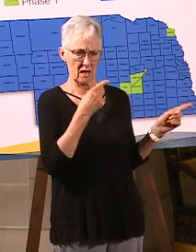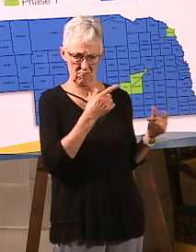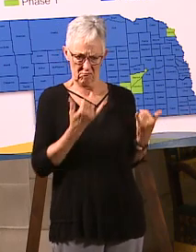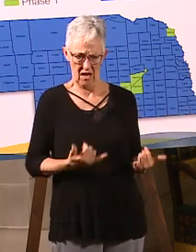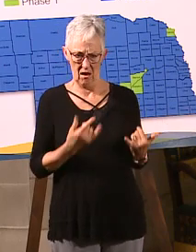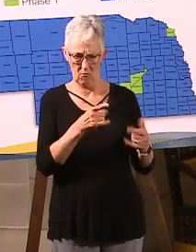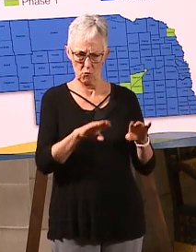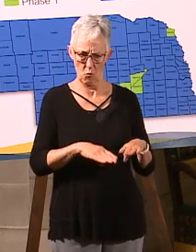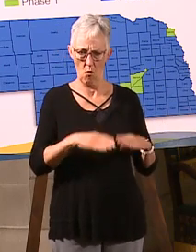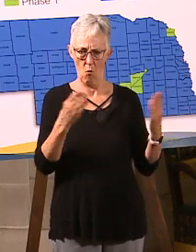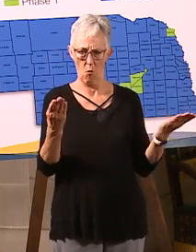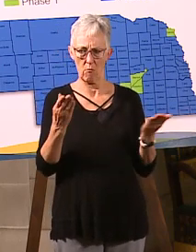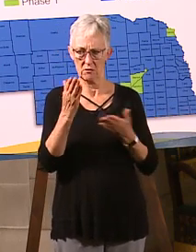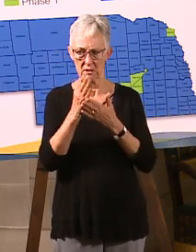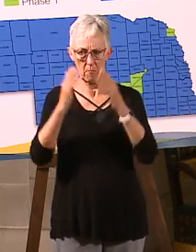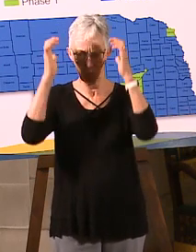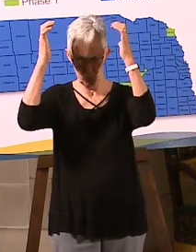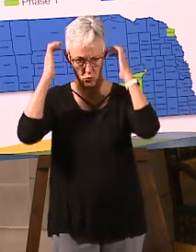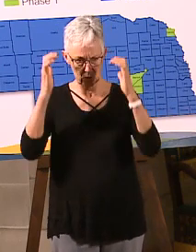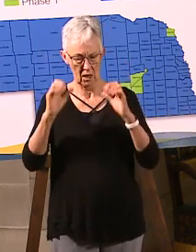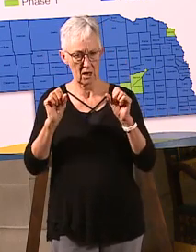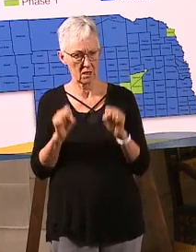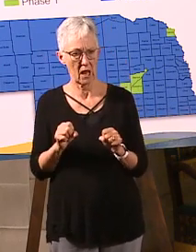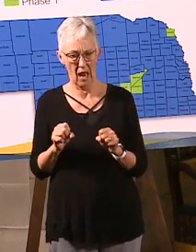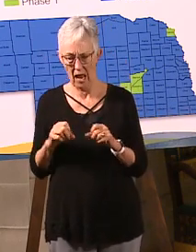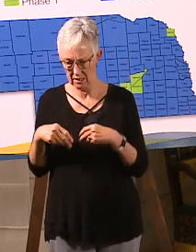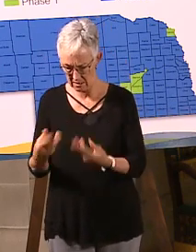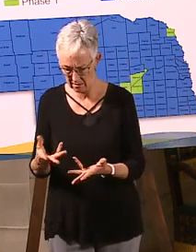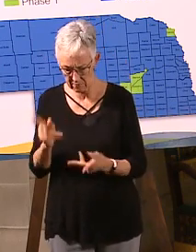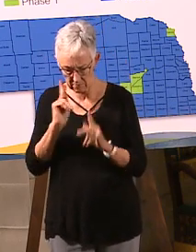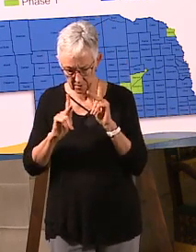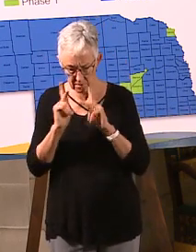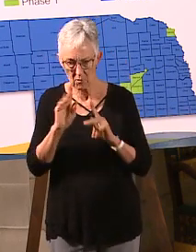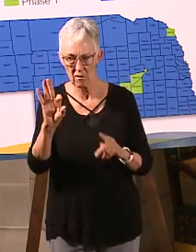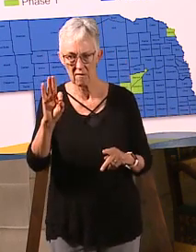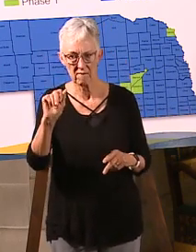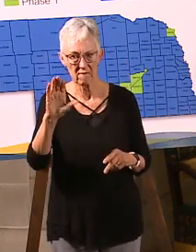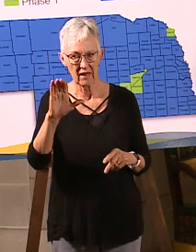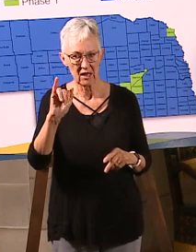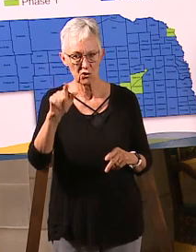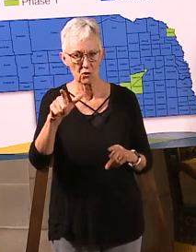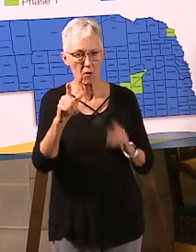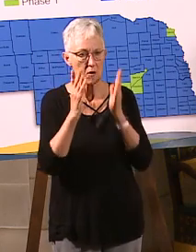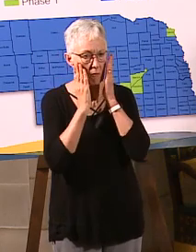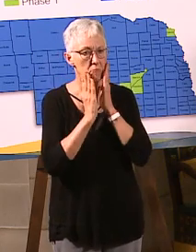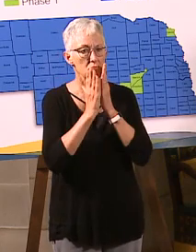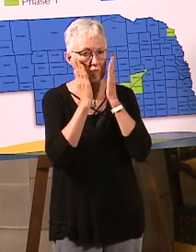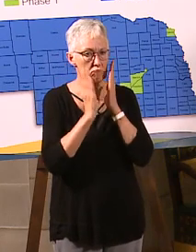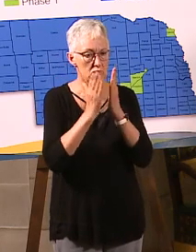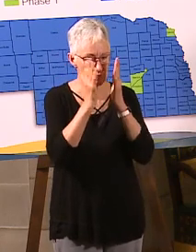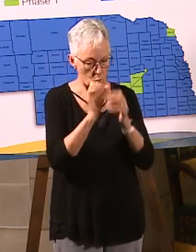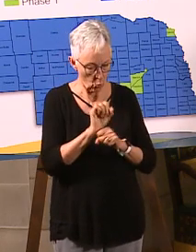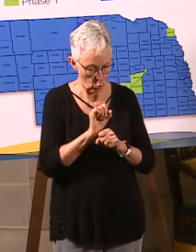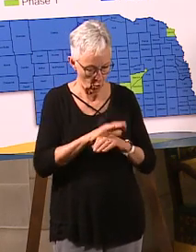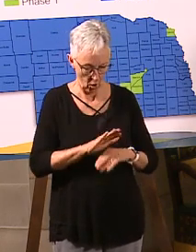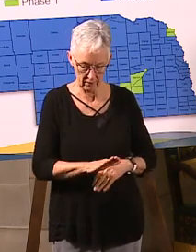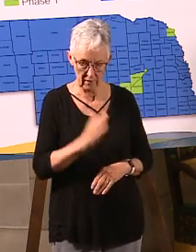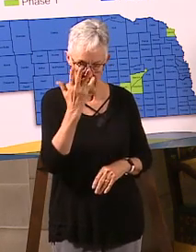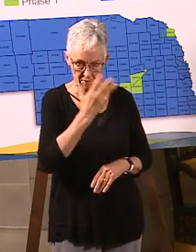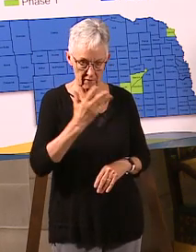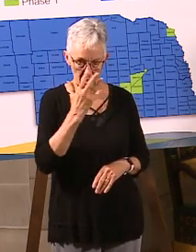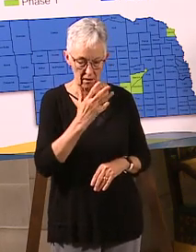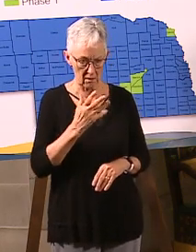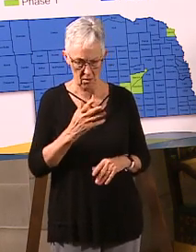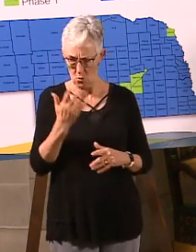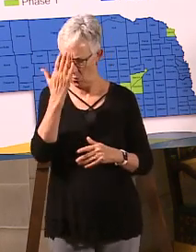Phase 2 directed health measures, will barbershop rules on masks be relaxed so they can do beard trimmings? And not at this time. Again, that is just